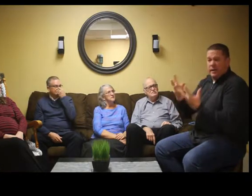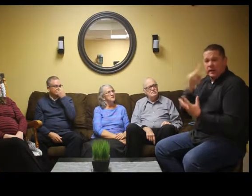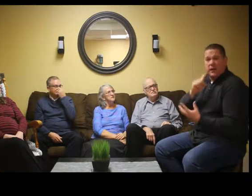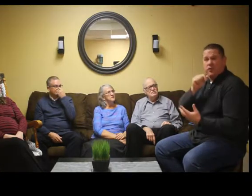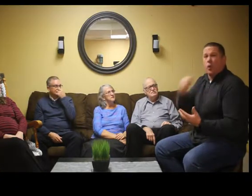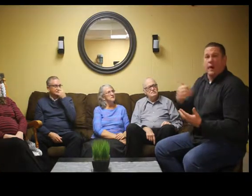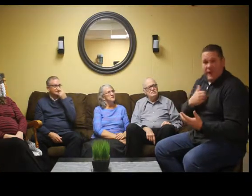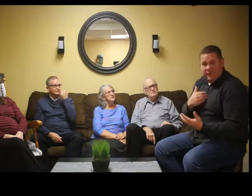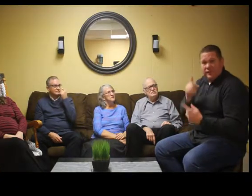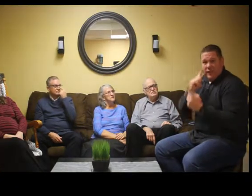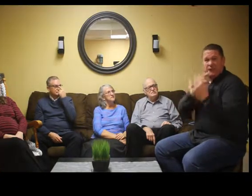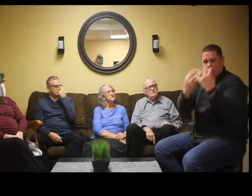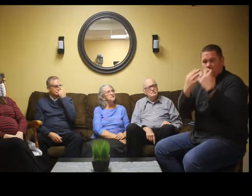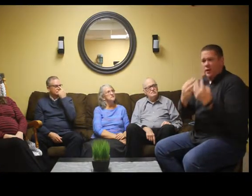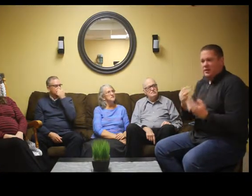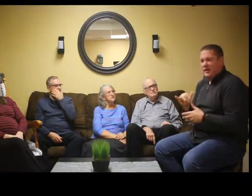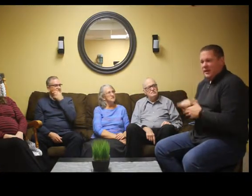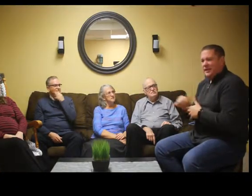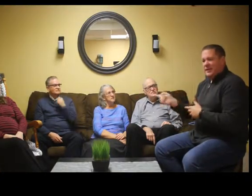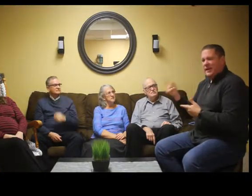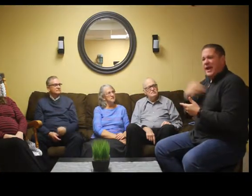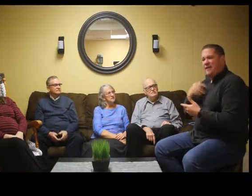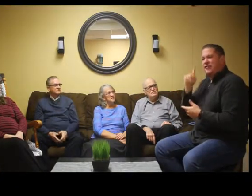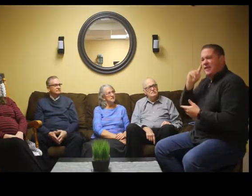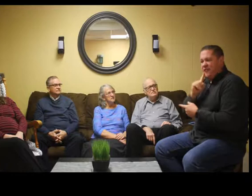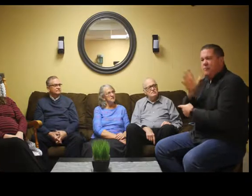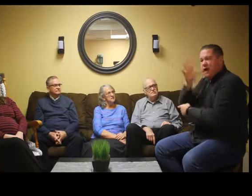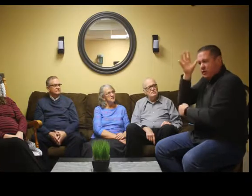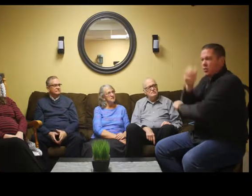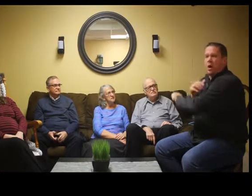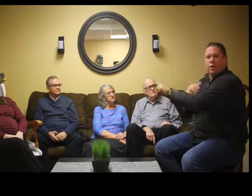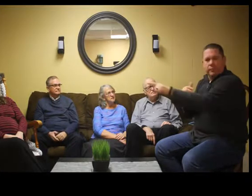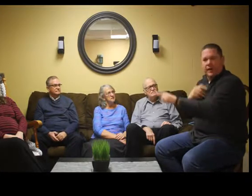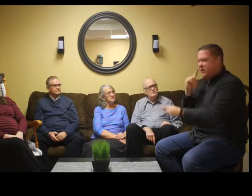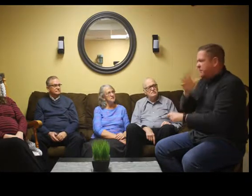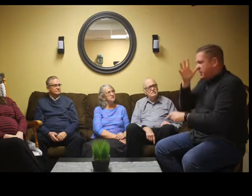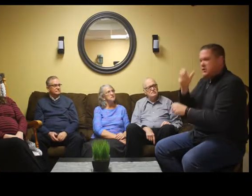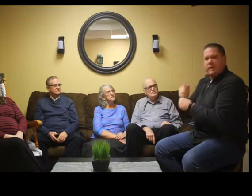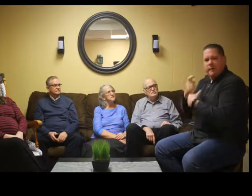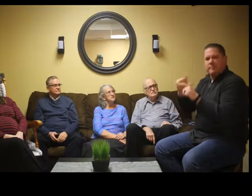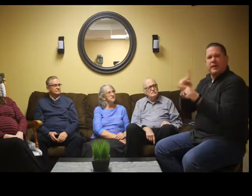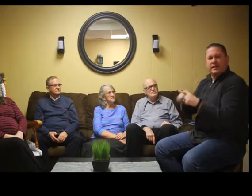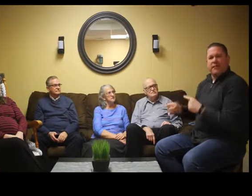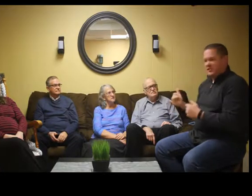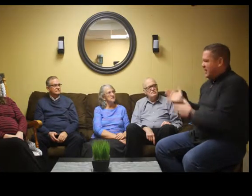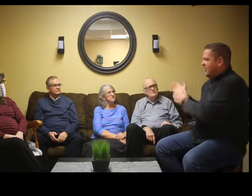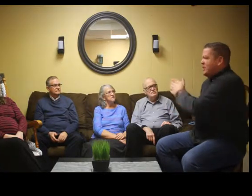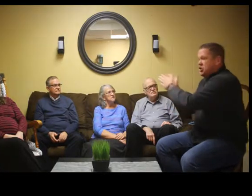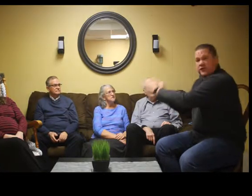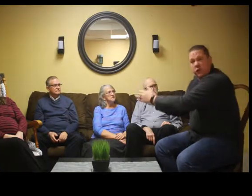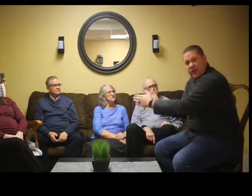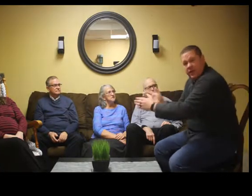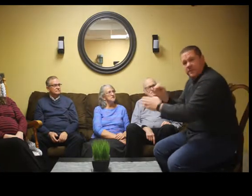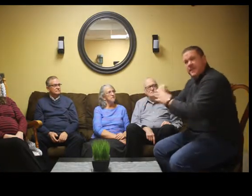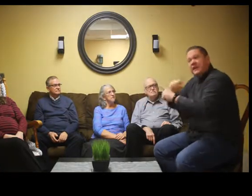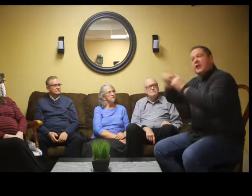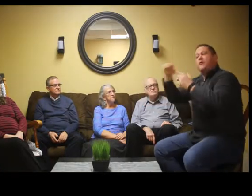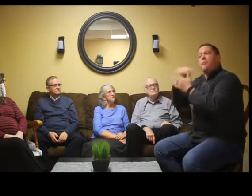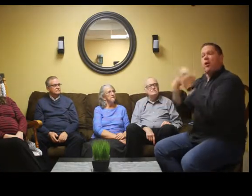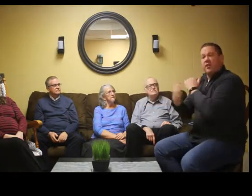deaf don't have, and deaf viewers are watching, that they have deaf parents. All of them have deaf parents. Made a big difference. Now, shift over here, different part of the